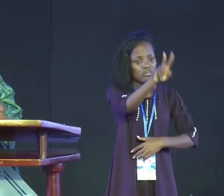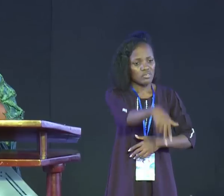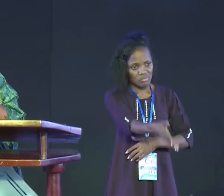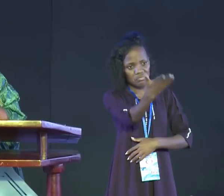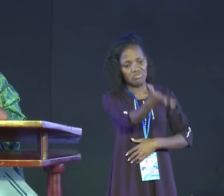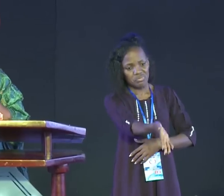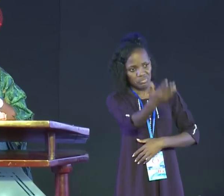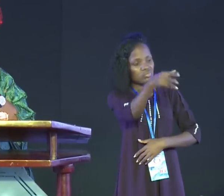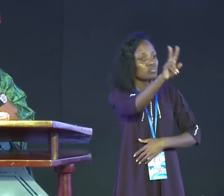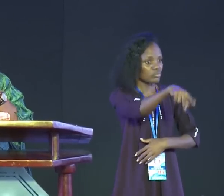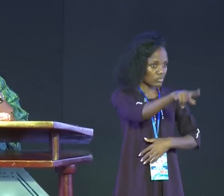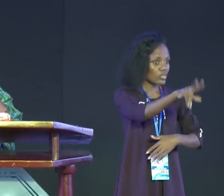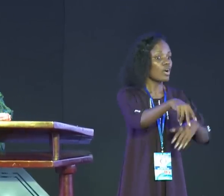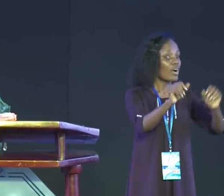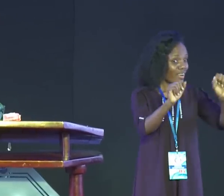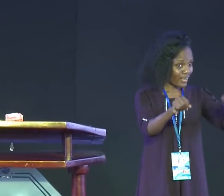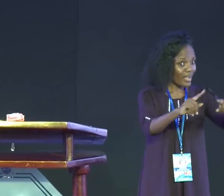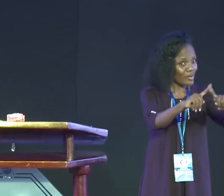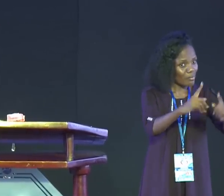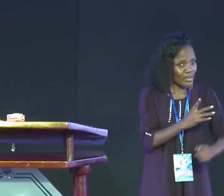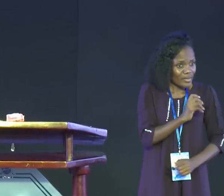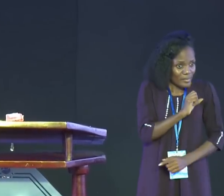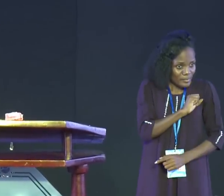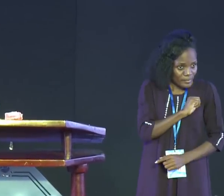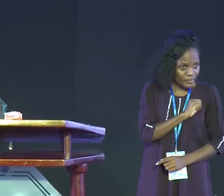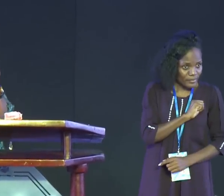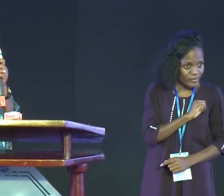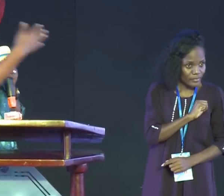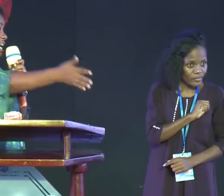you. Let those who imitate you go on.